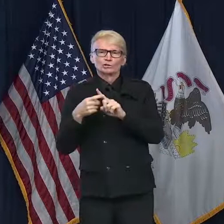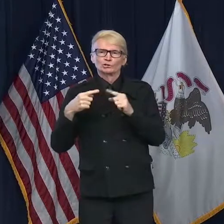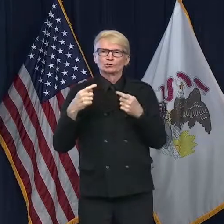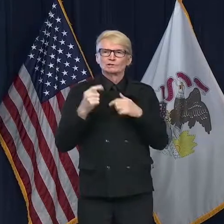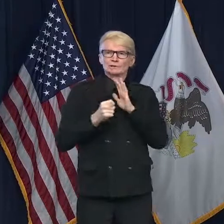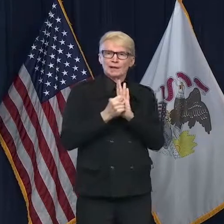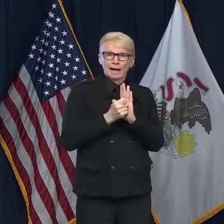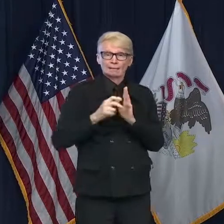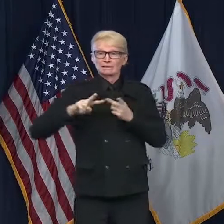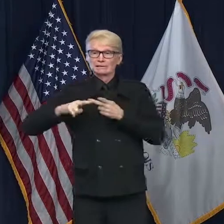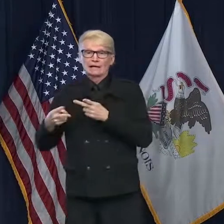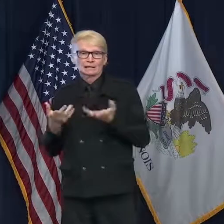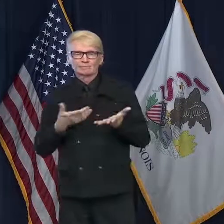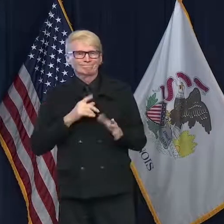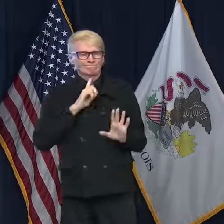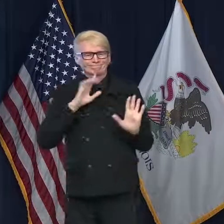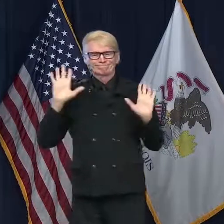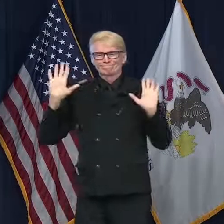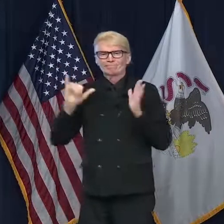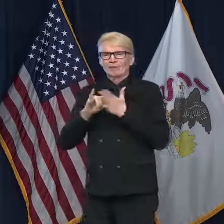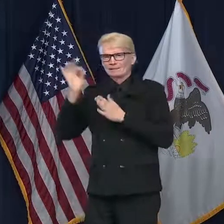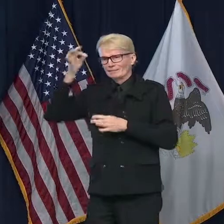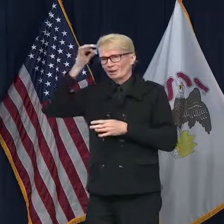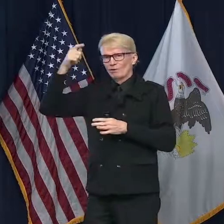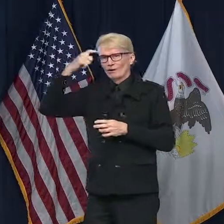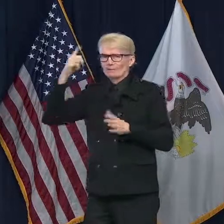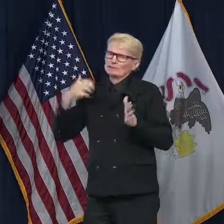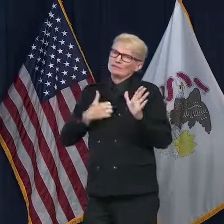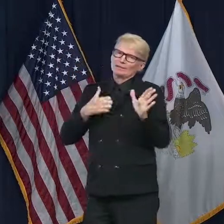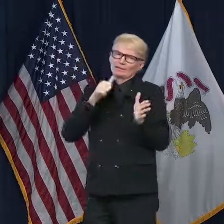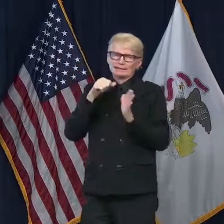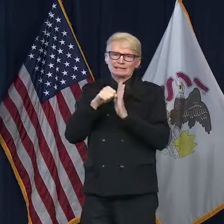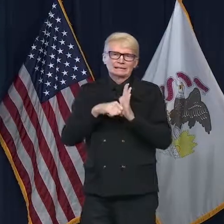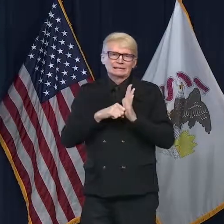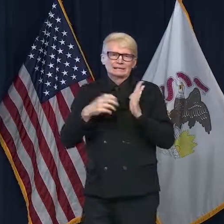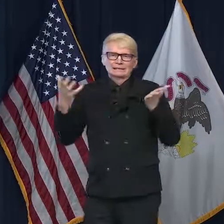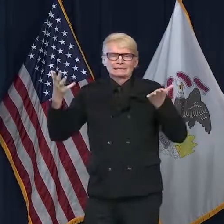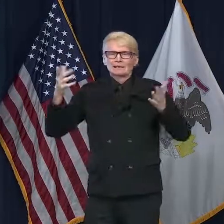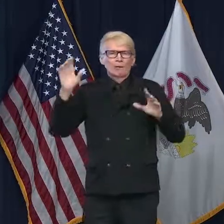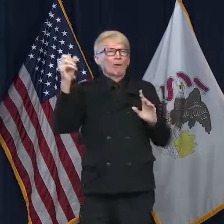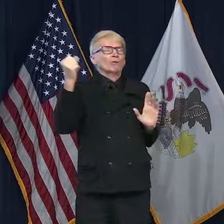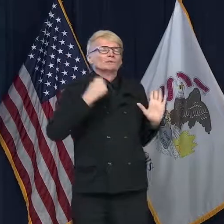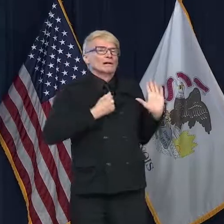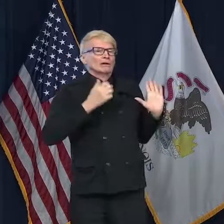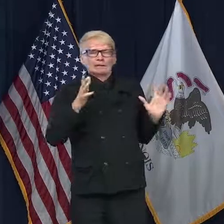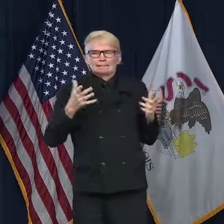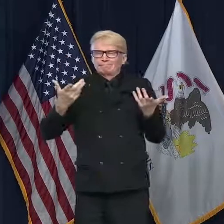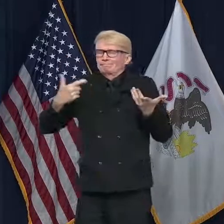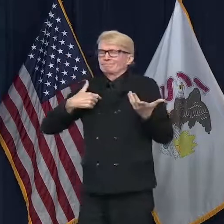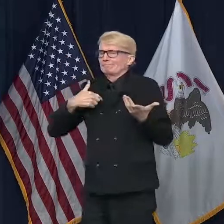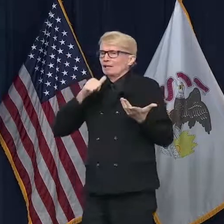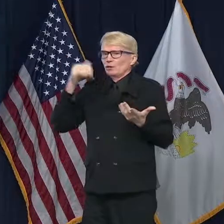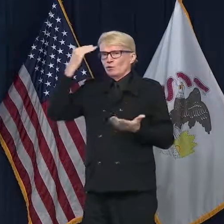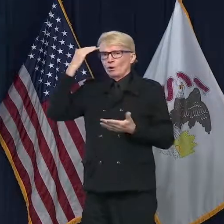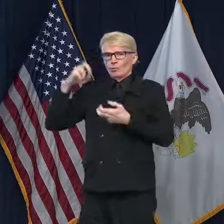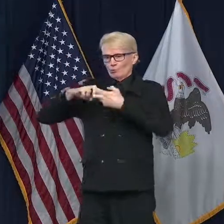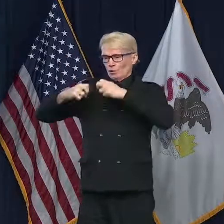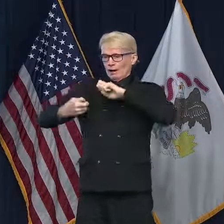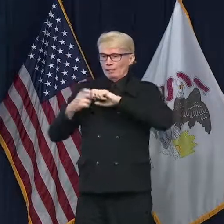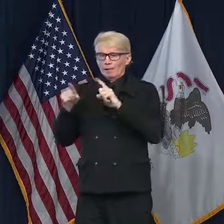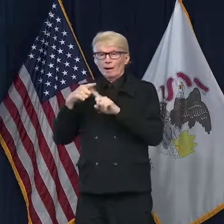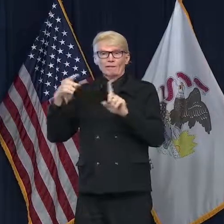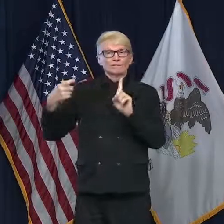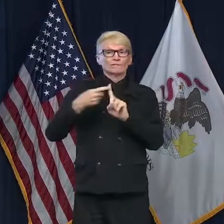anything about that? I don't. That's a federal matter. Sorry, I just... That's okay. That's okay. I just don't happen to know about the problem of the